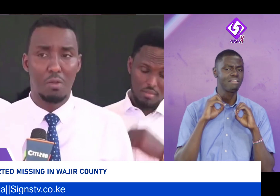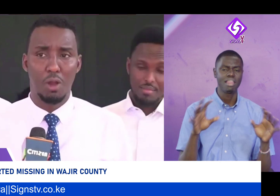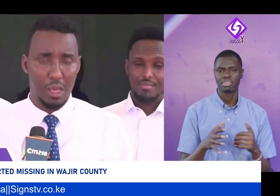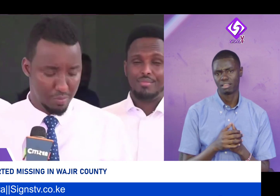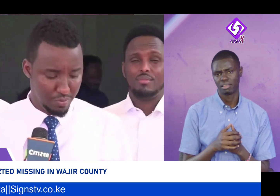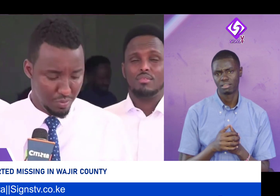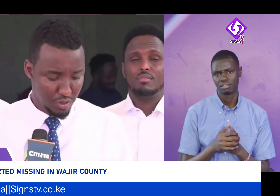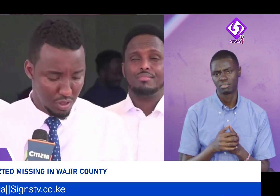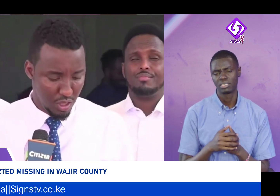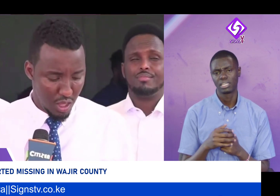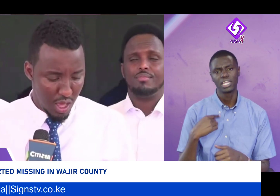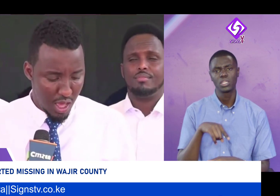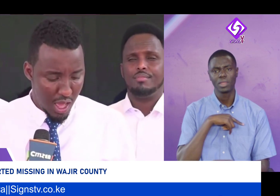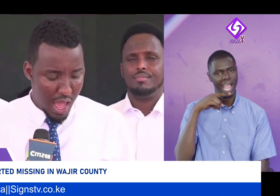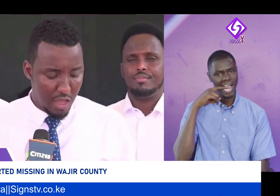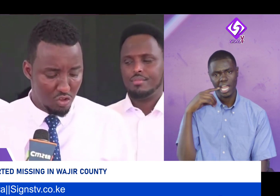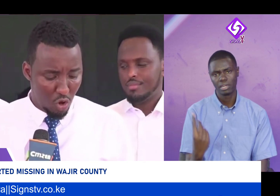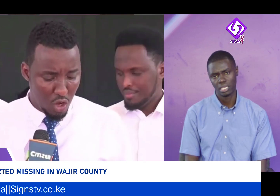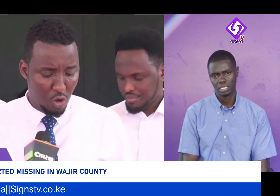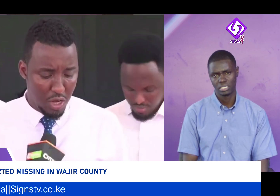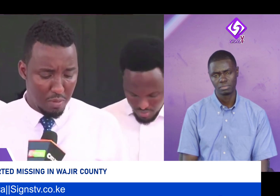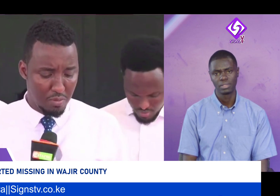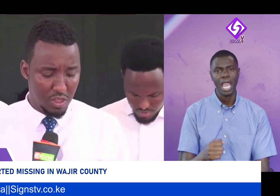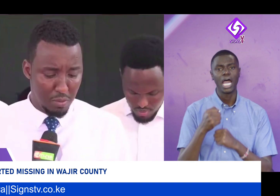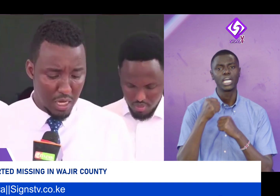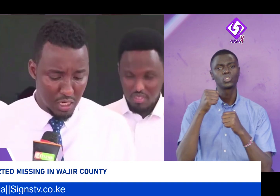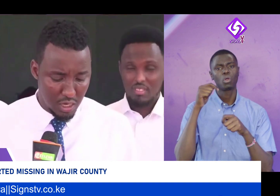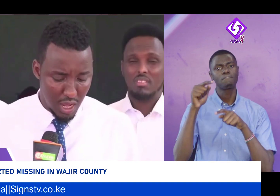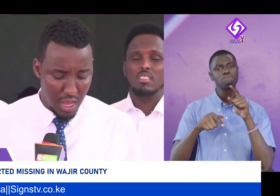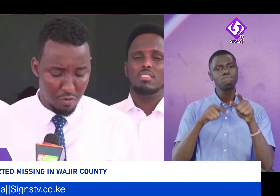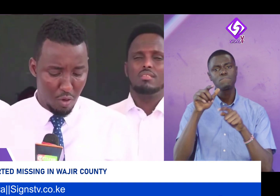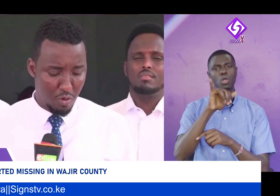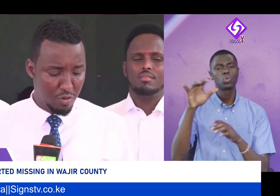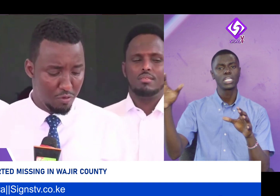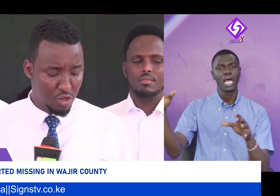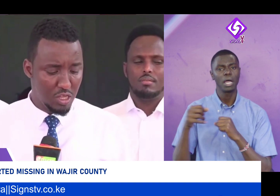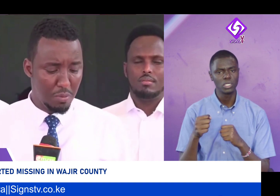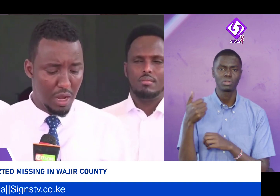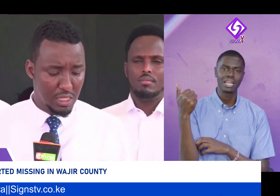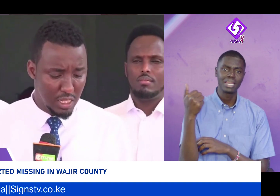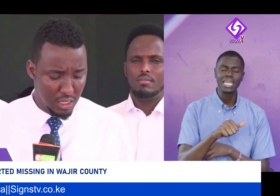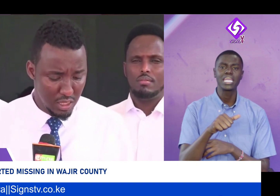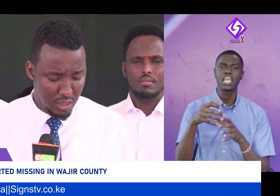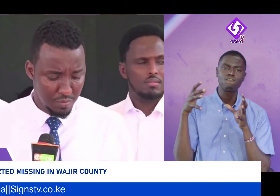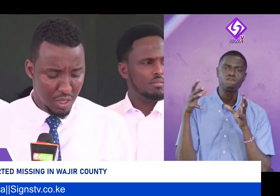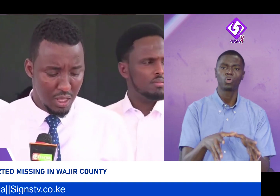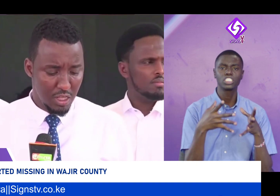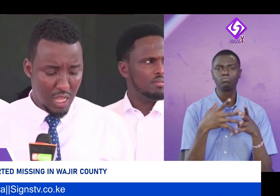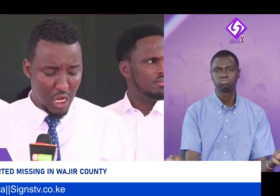troubling. I strongly condemn this abduction and any form of enforced disappearances. Such